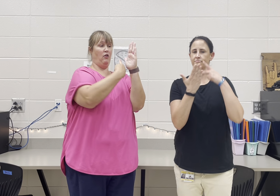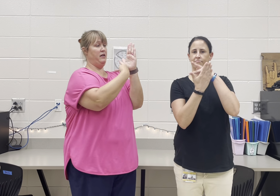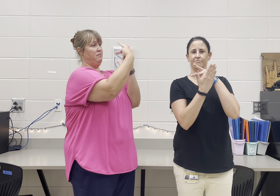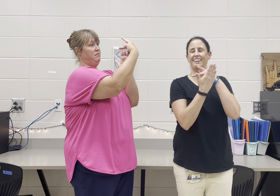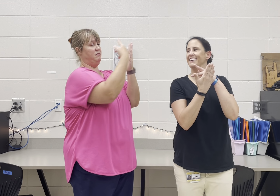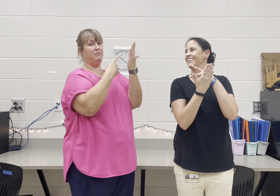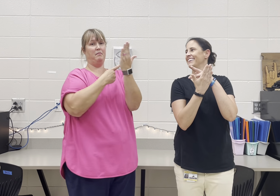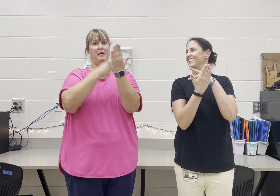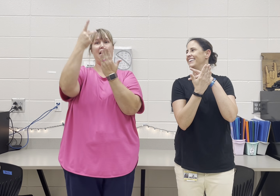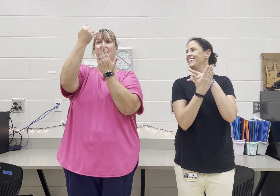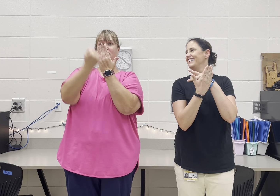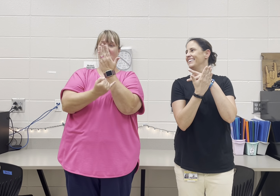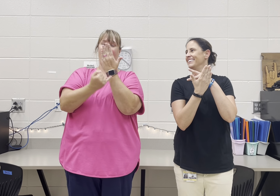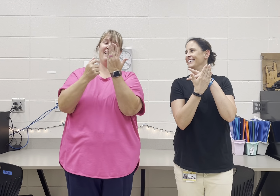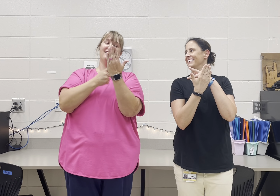front, PJ.